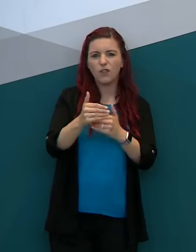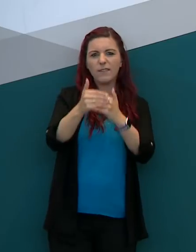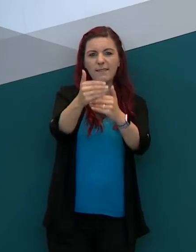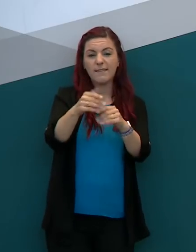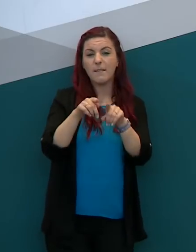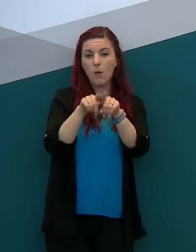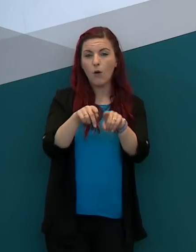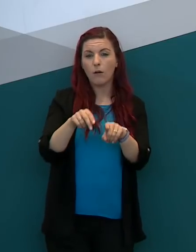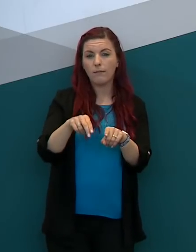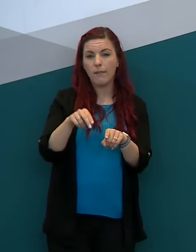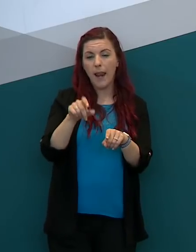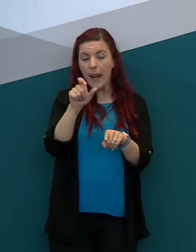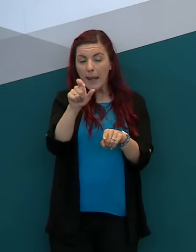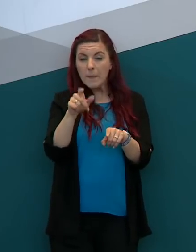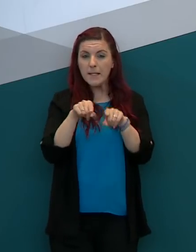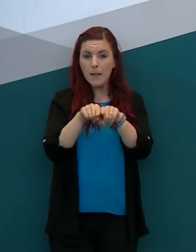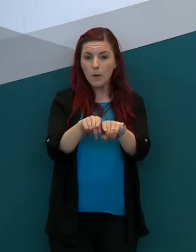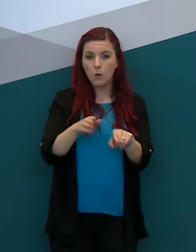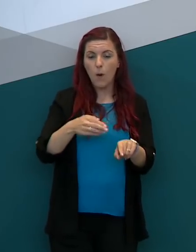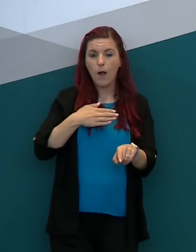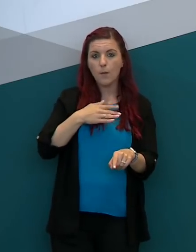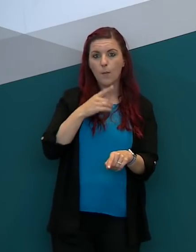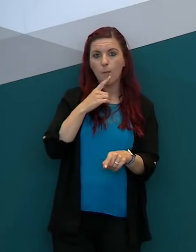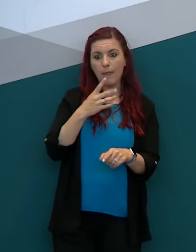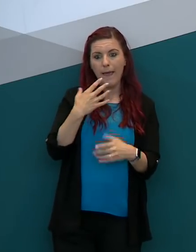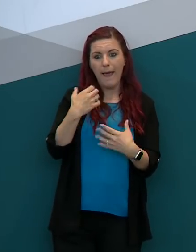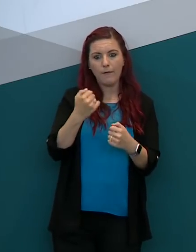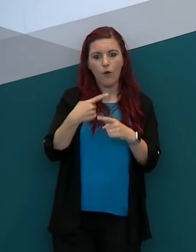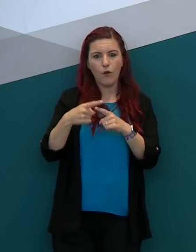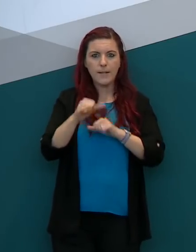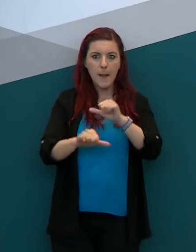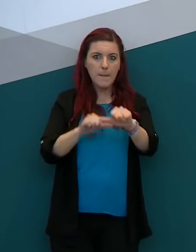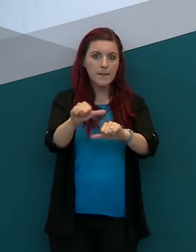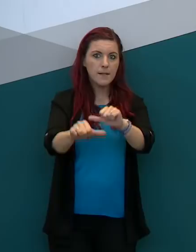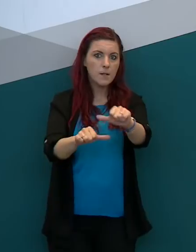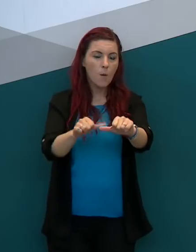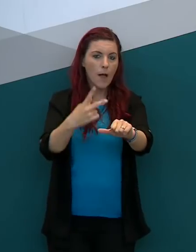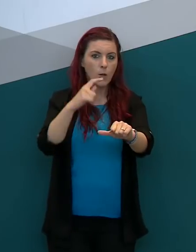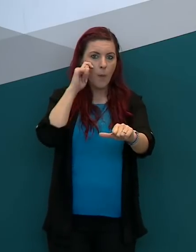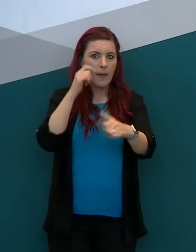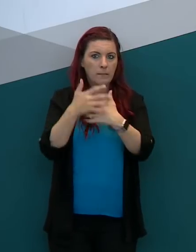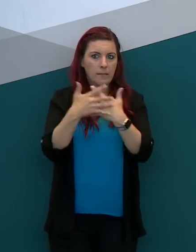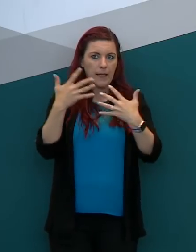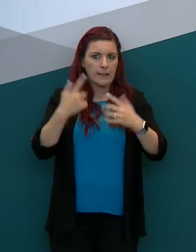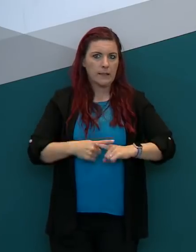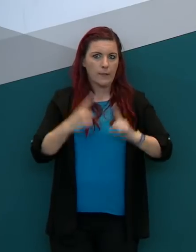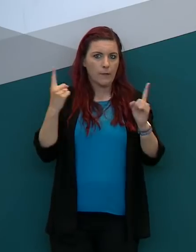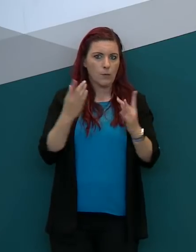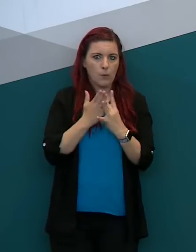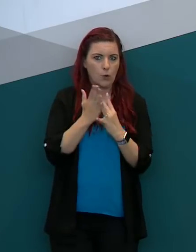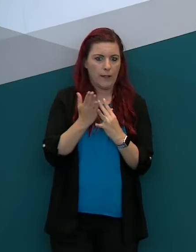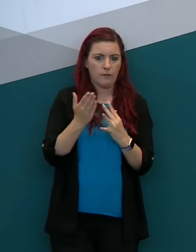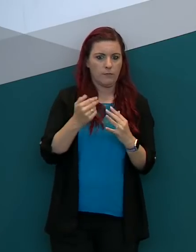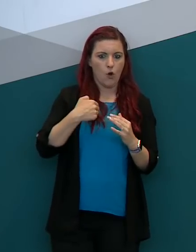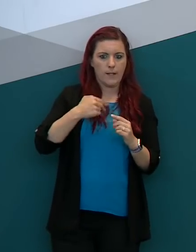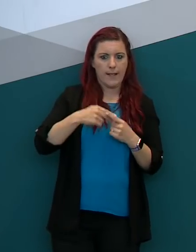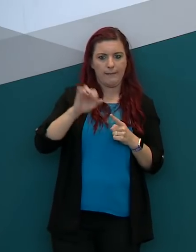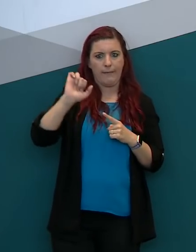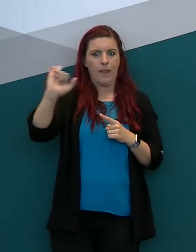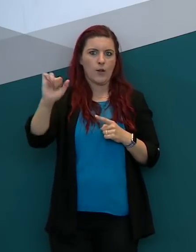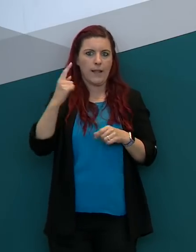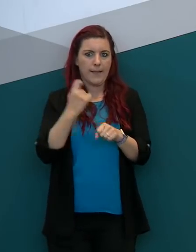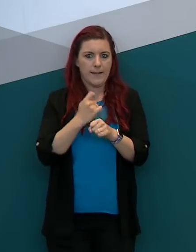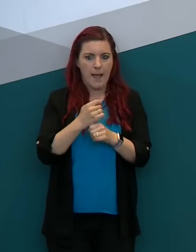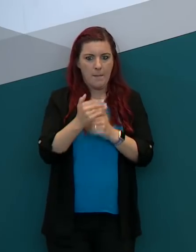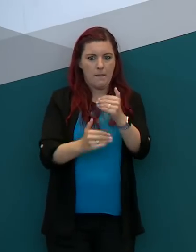plan, and again, as I say, I haven't had a chance to study it in detail, I don't see significant variations between it and the plan that we have set out and that government